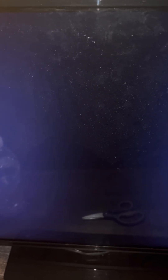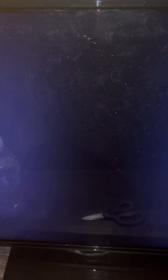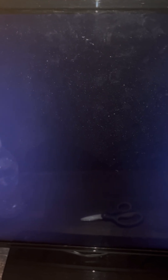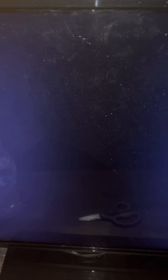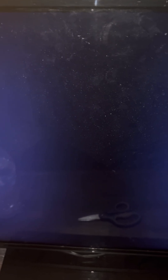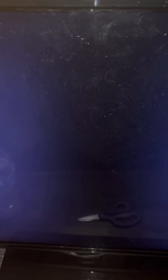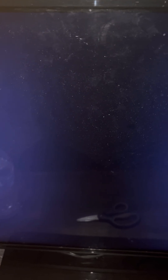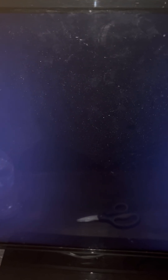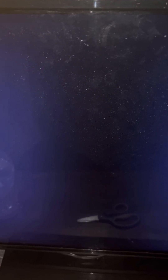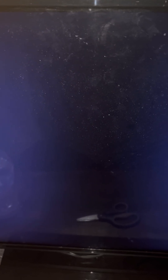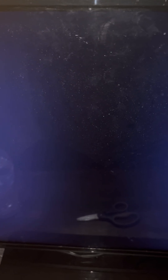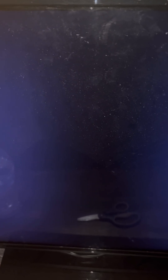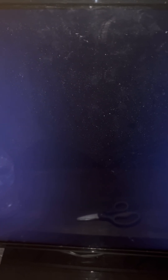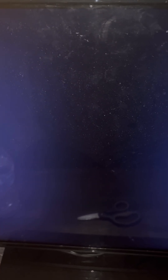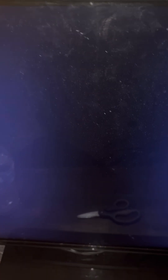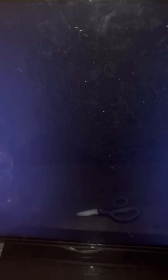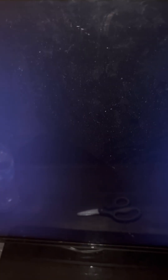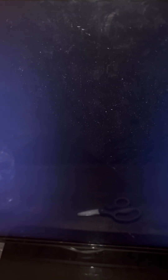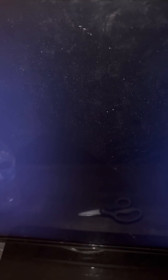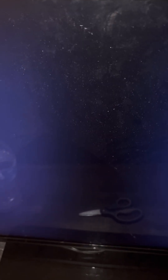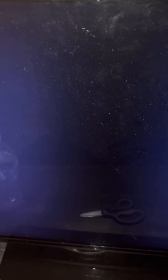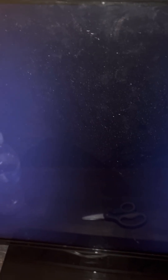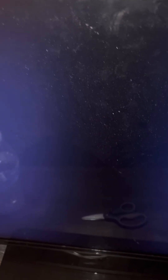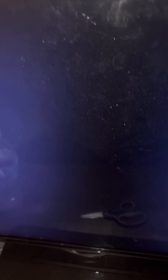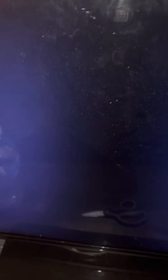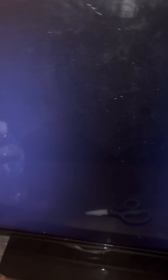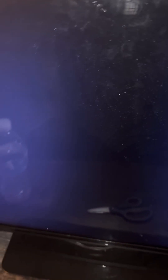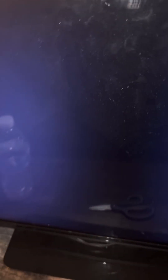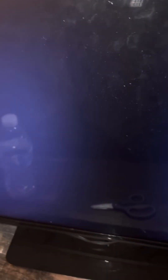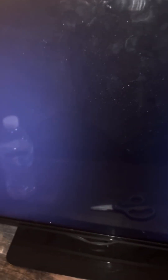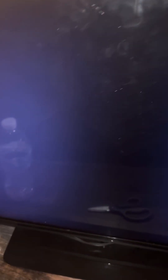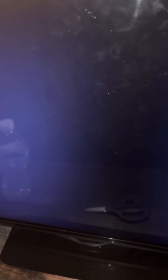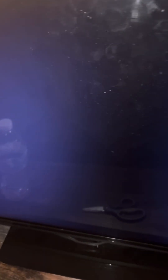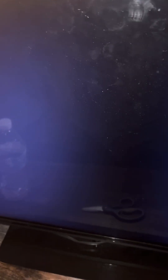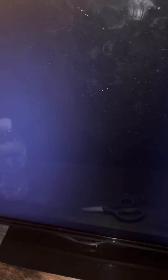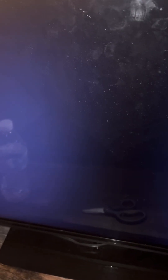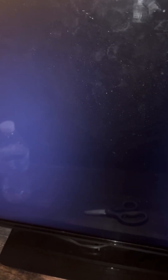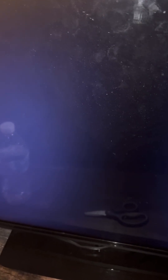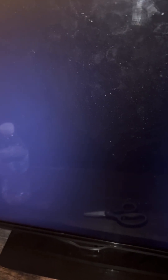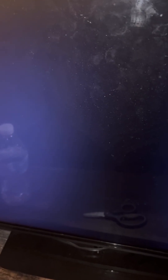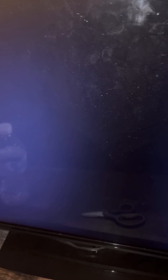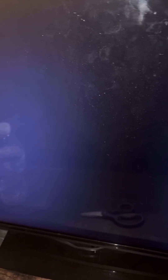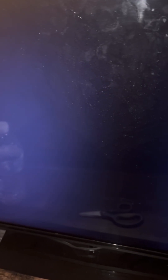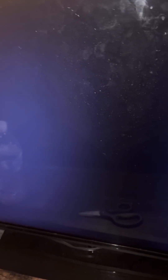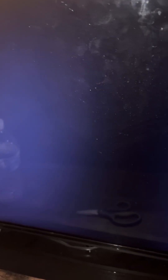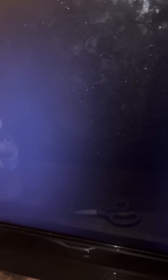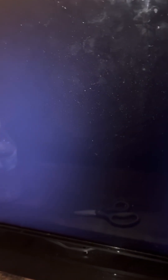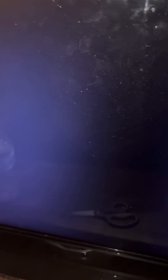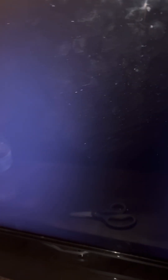Close your book. Let's play a game. See if you can say the sound of each letter before you hear the answer.